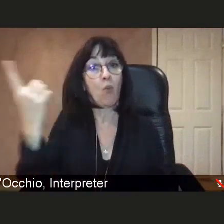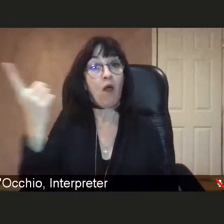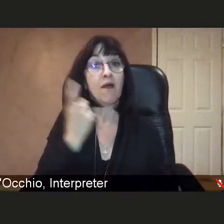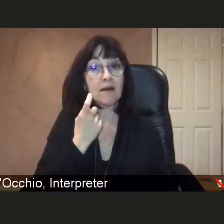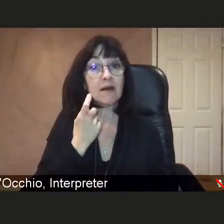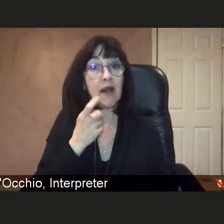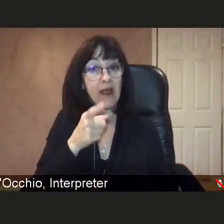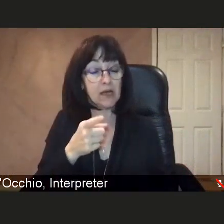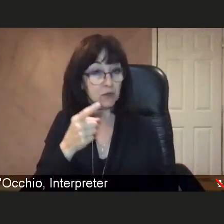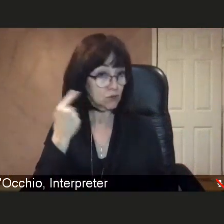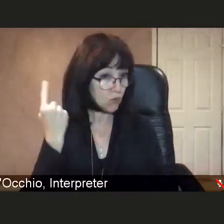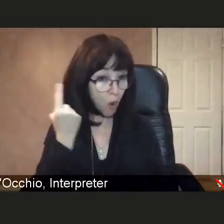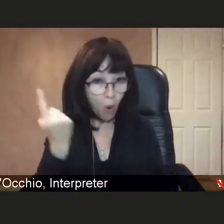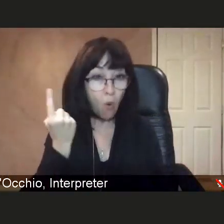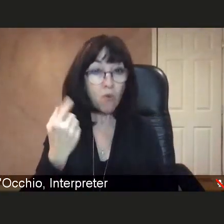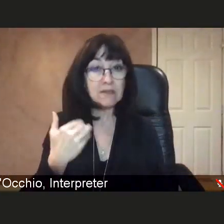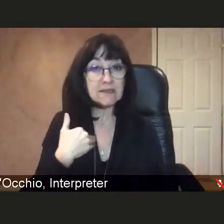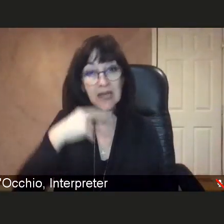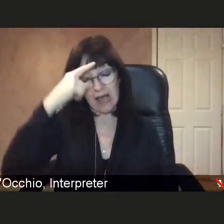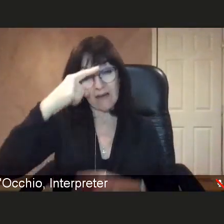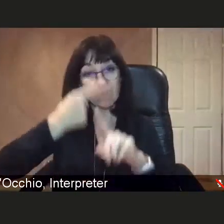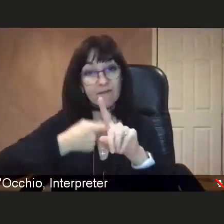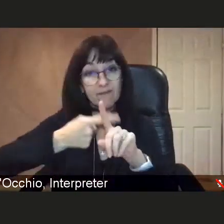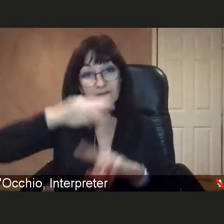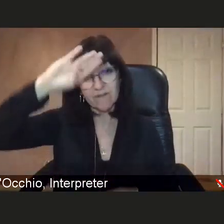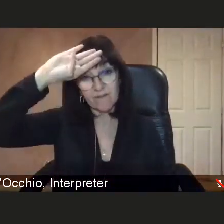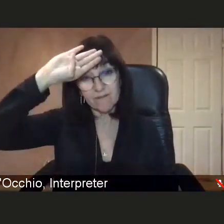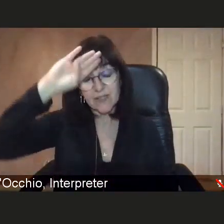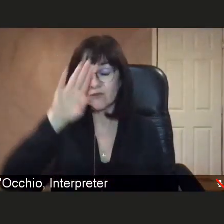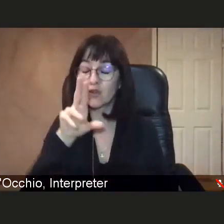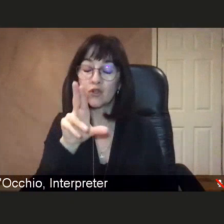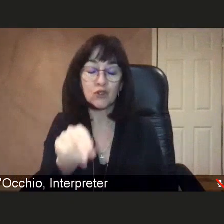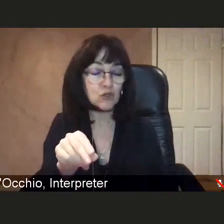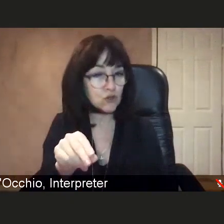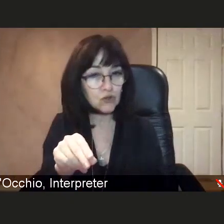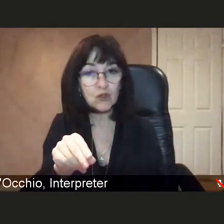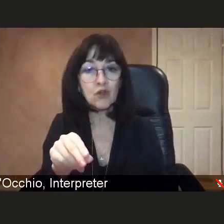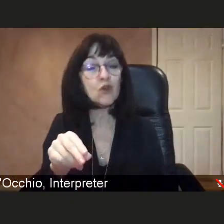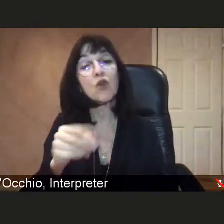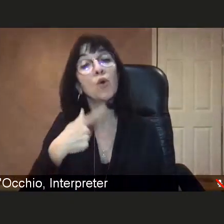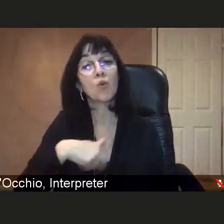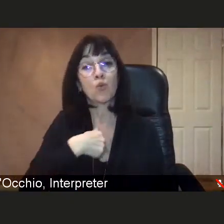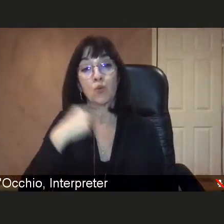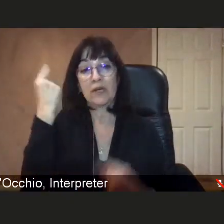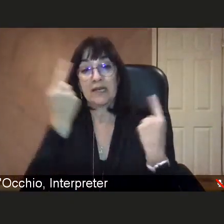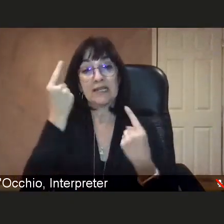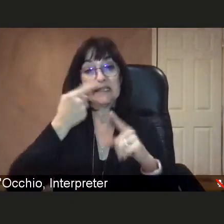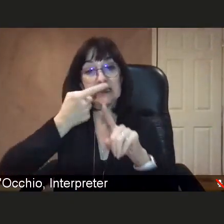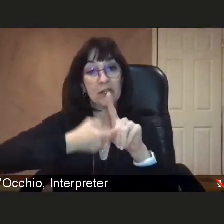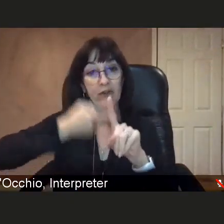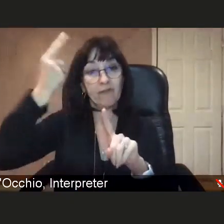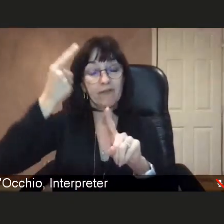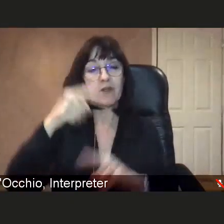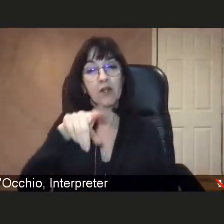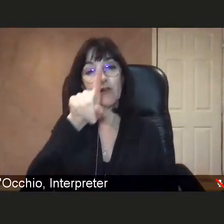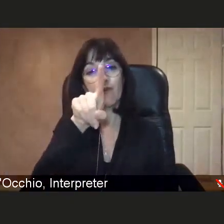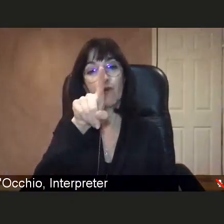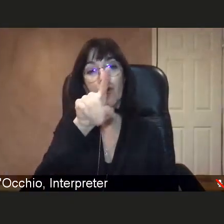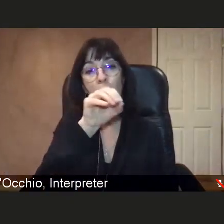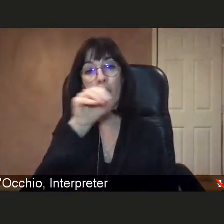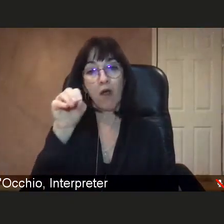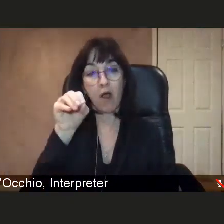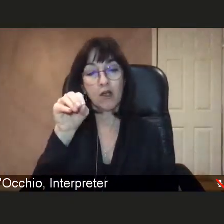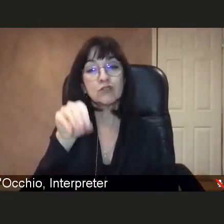Some people do not mount what we consider a fever, being 100 or 101 degrees or higher. So